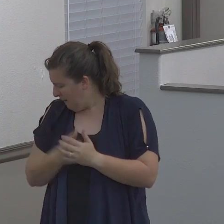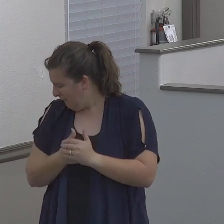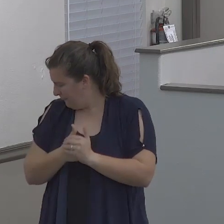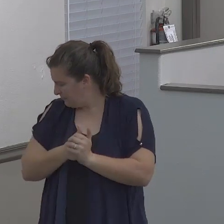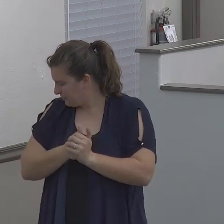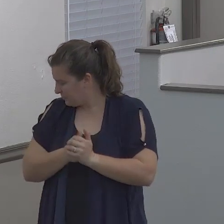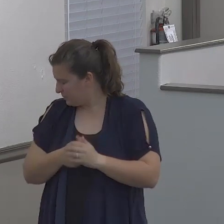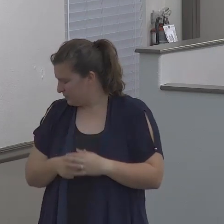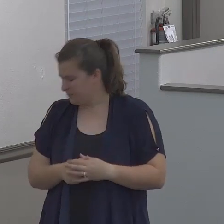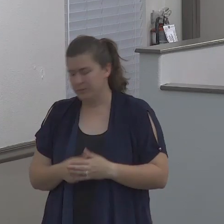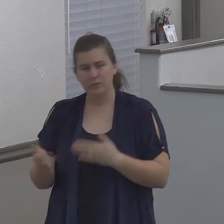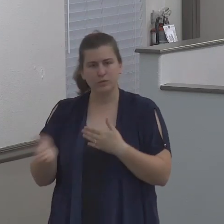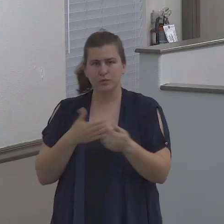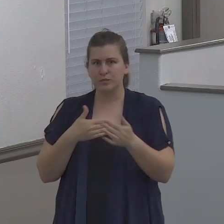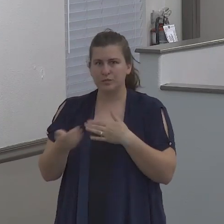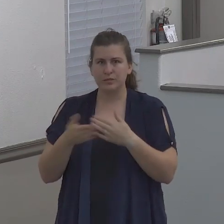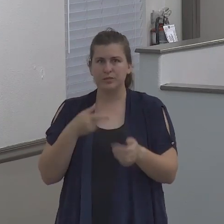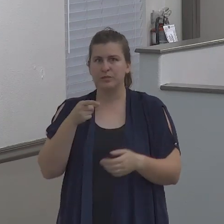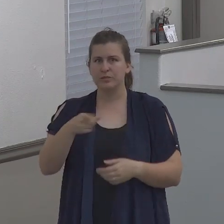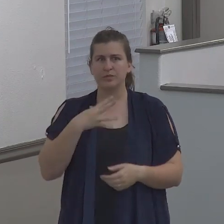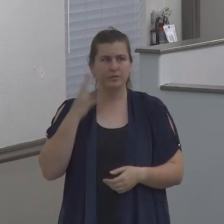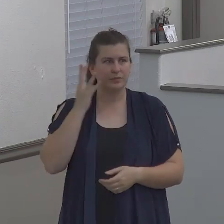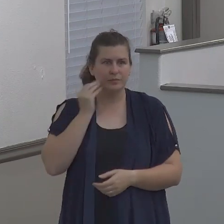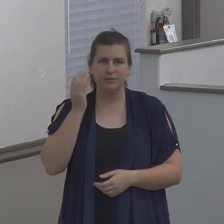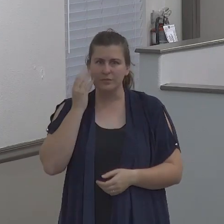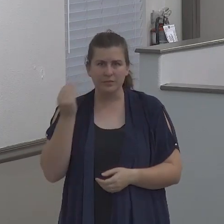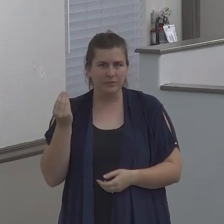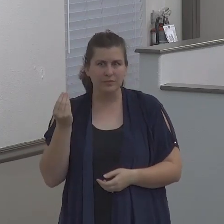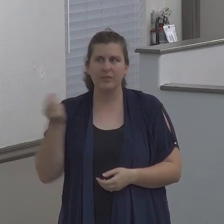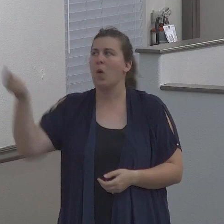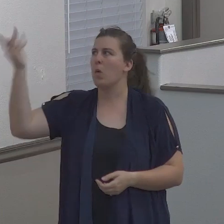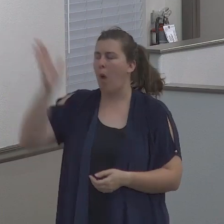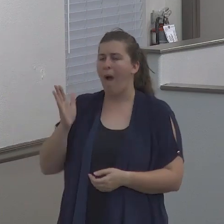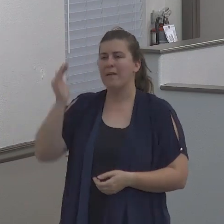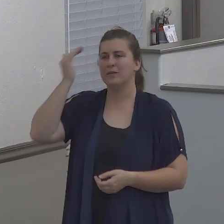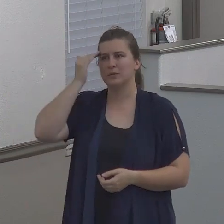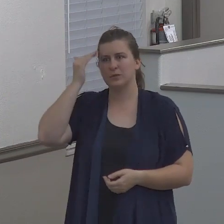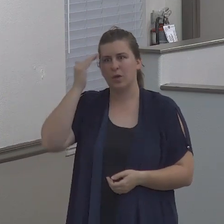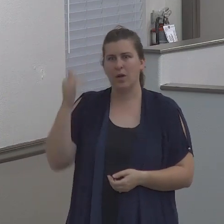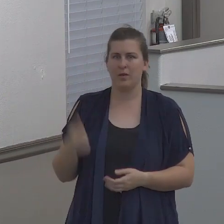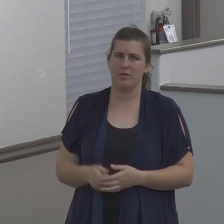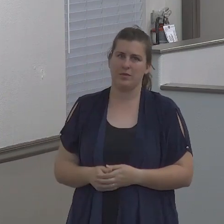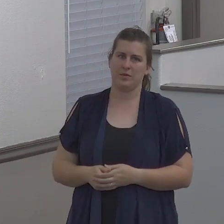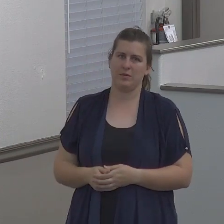physical. It's whatever you're going through in life can be an infirmity.